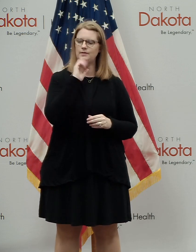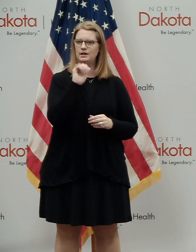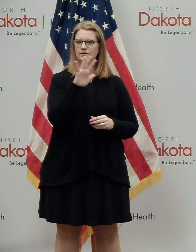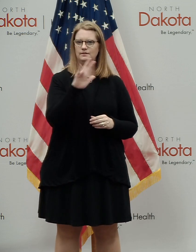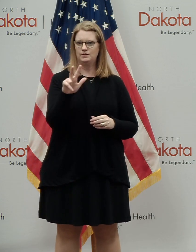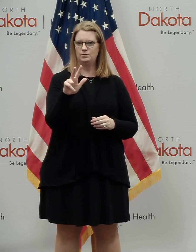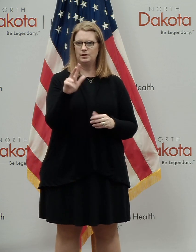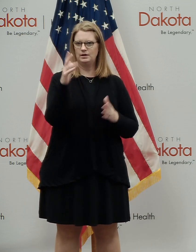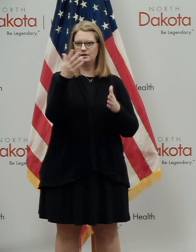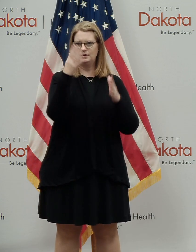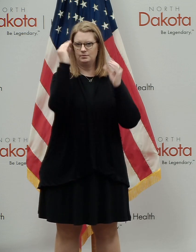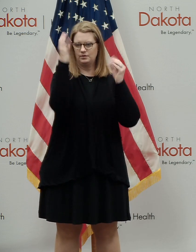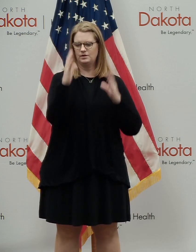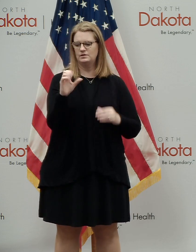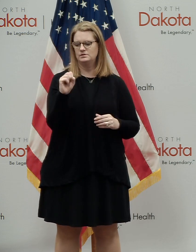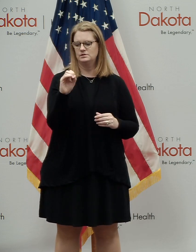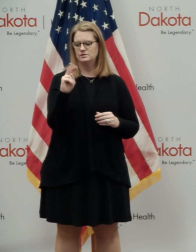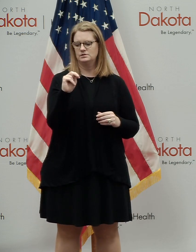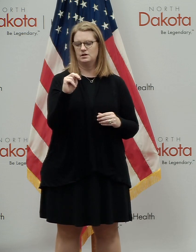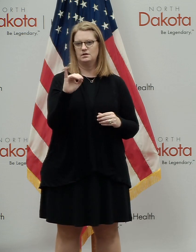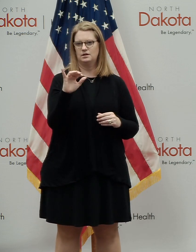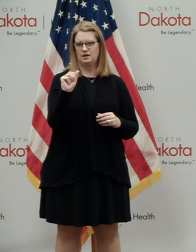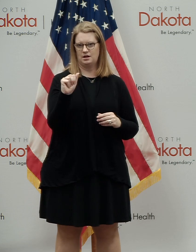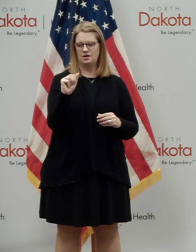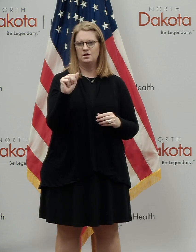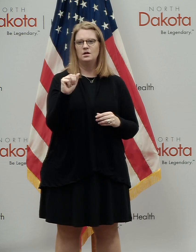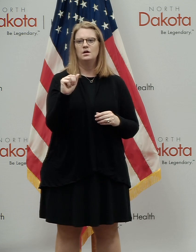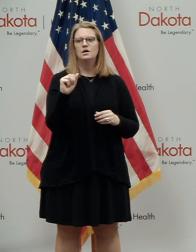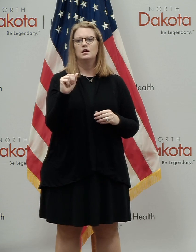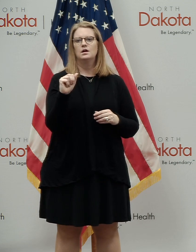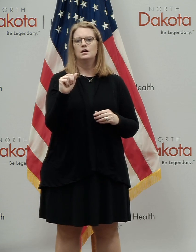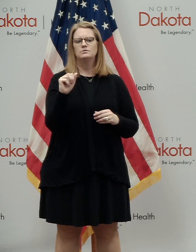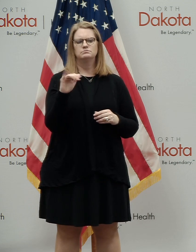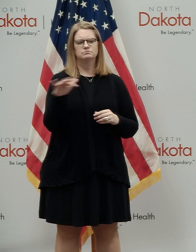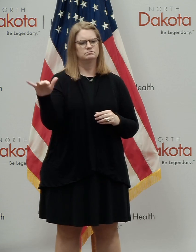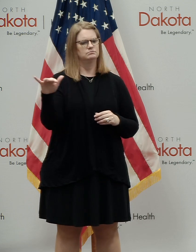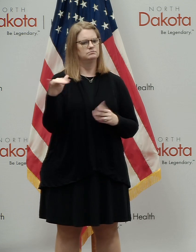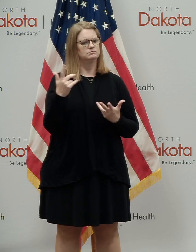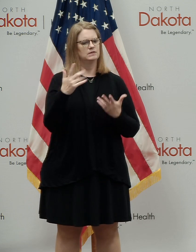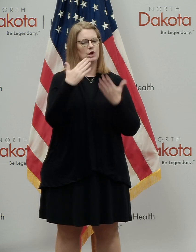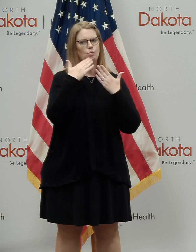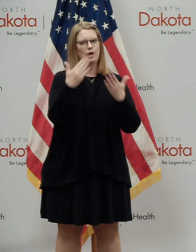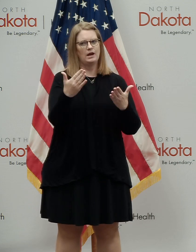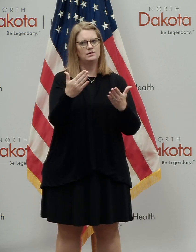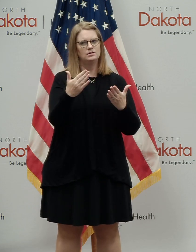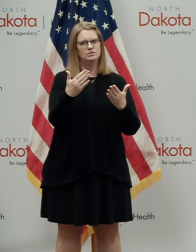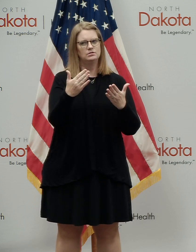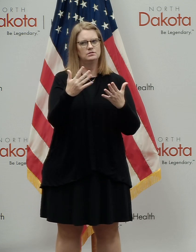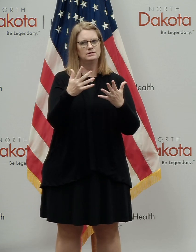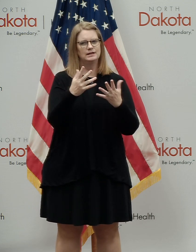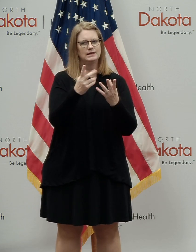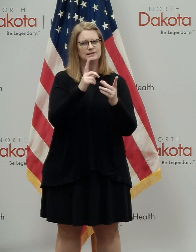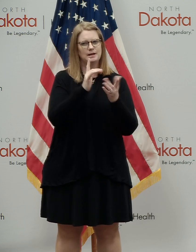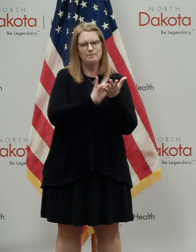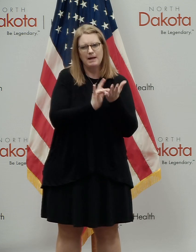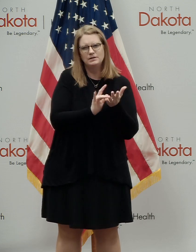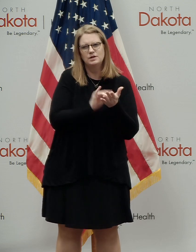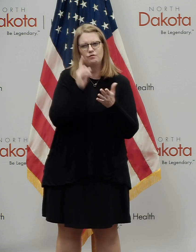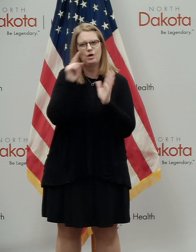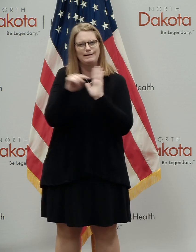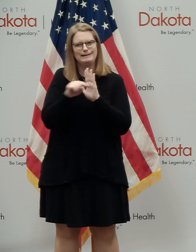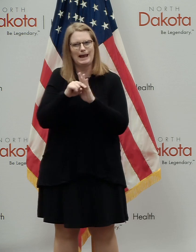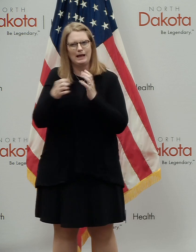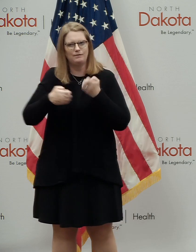53-year-old Professor Shania Lumersky said that gratitude is an antidote to negative emotions. Gratitude